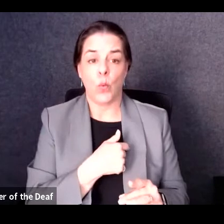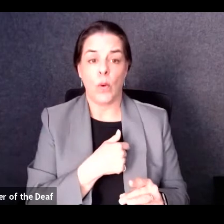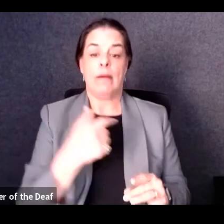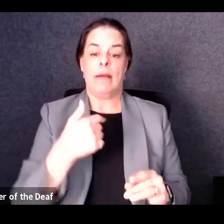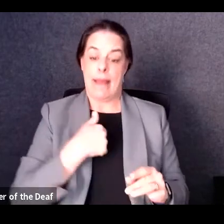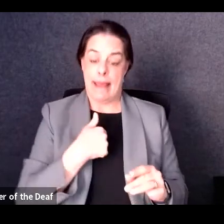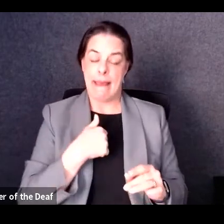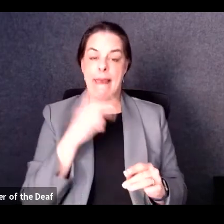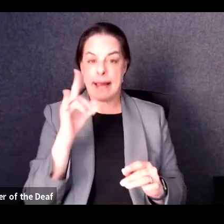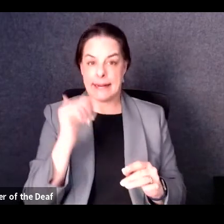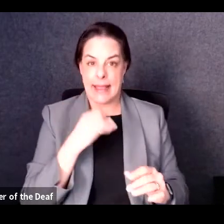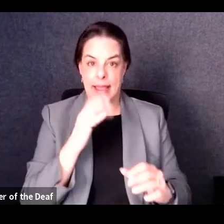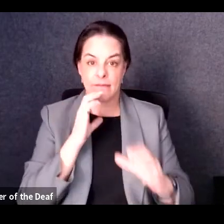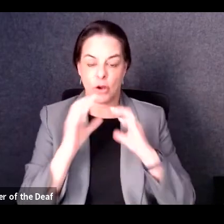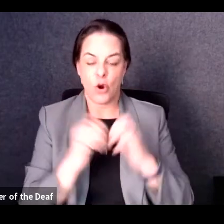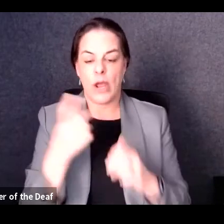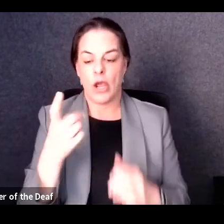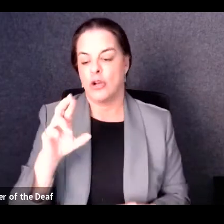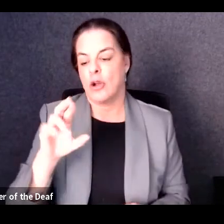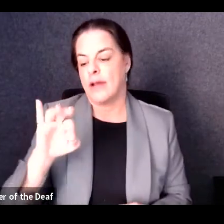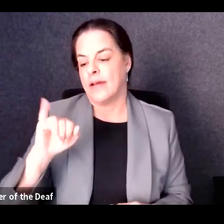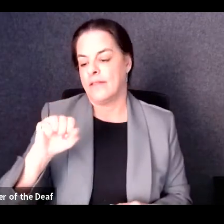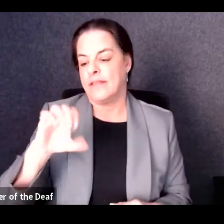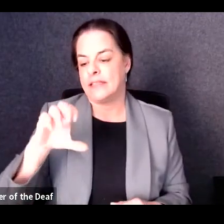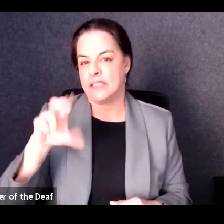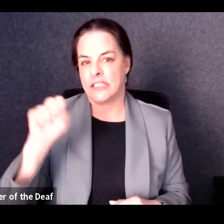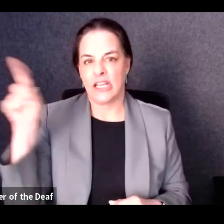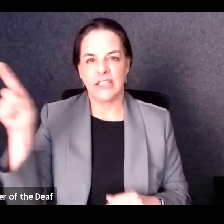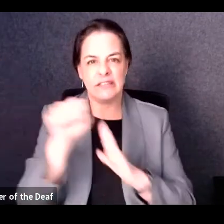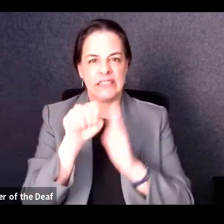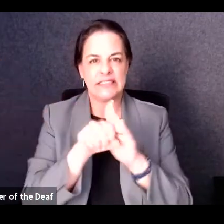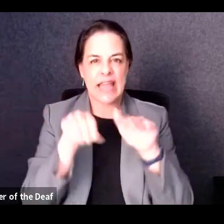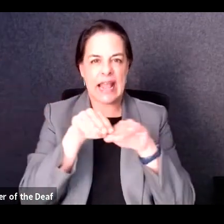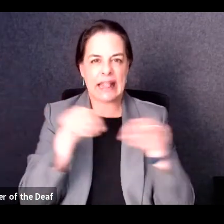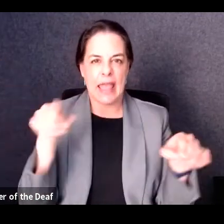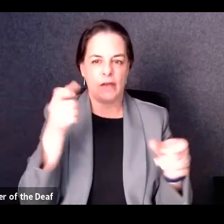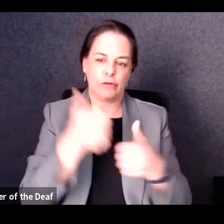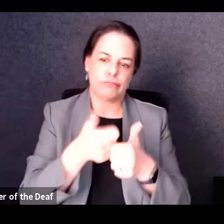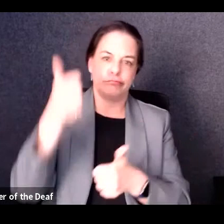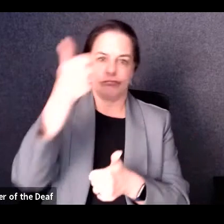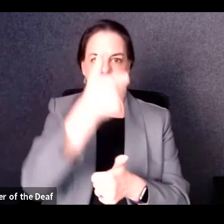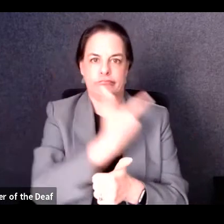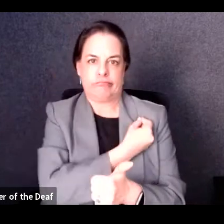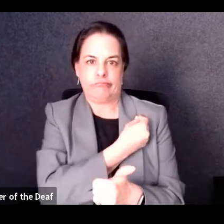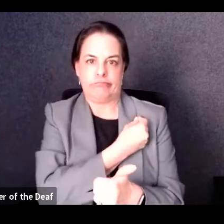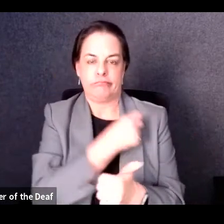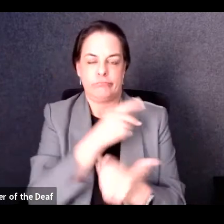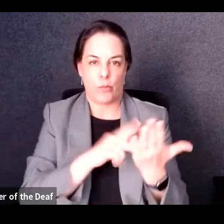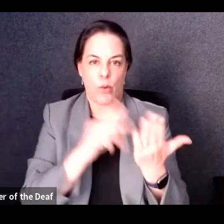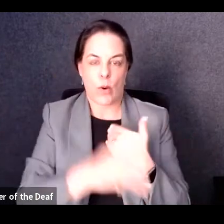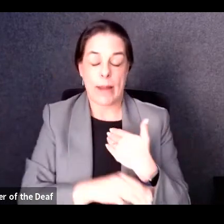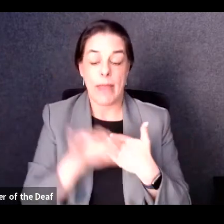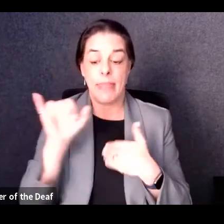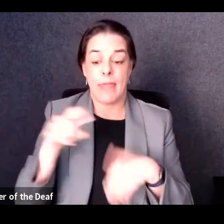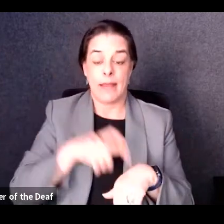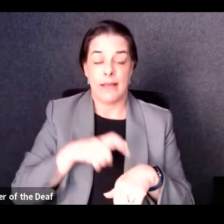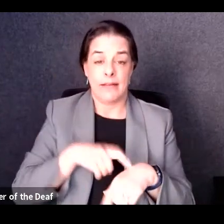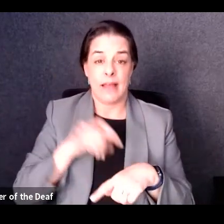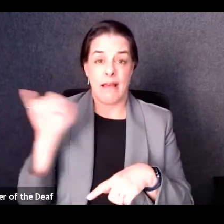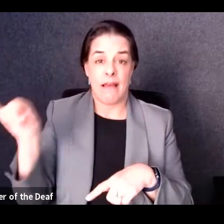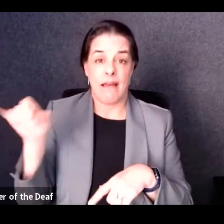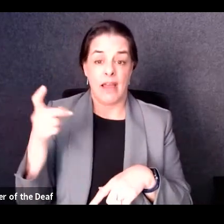had a conversation with Dr. Fiskus at the state level, who's over the immunization program. And at the time, she